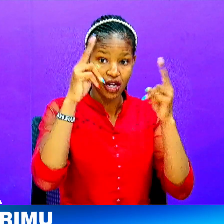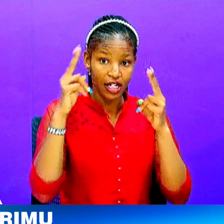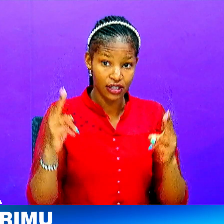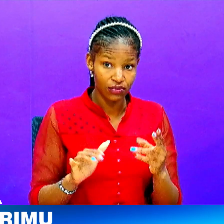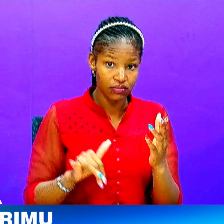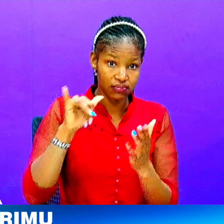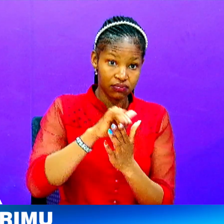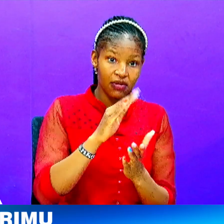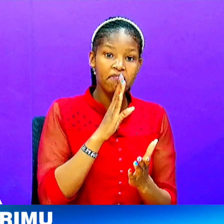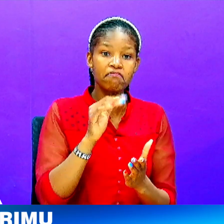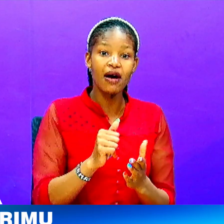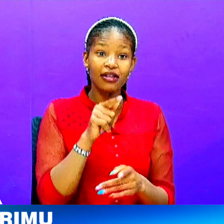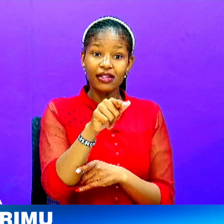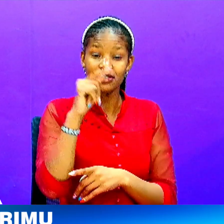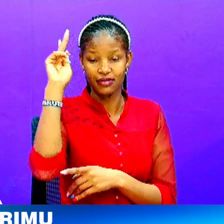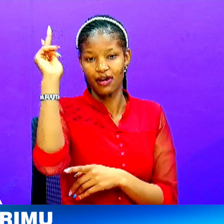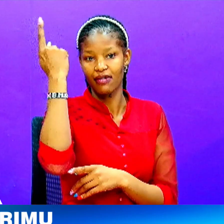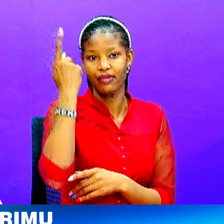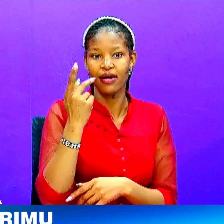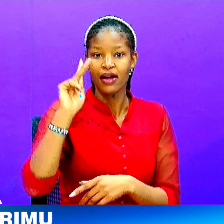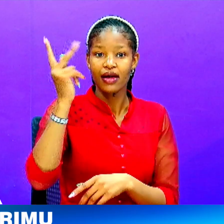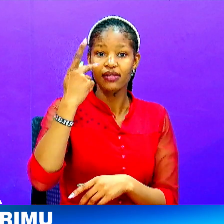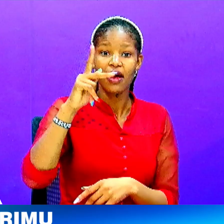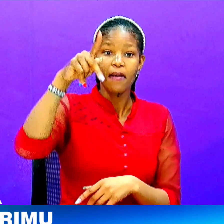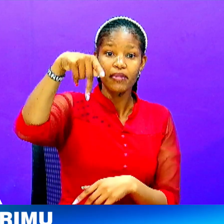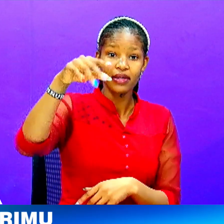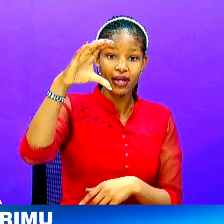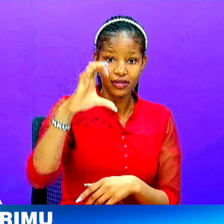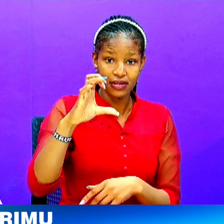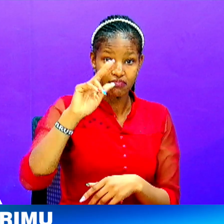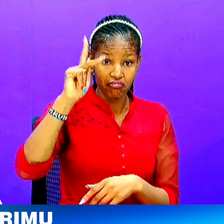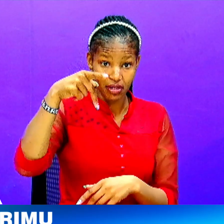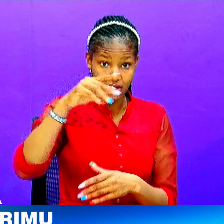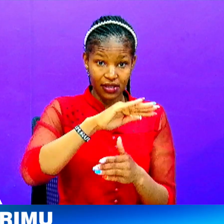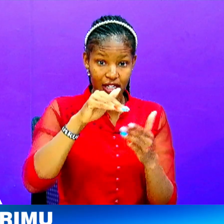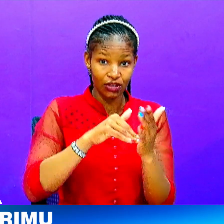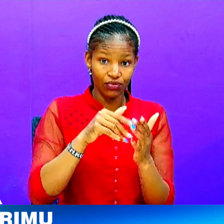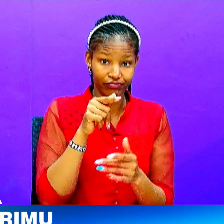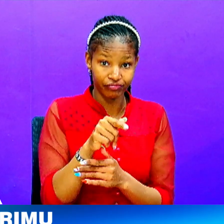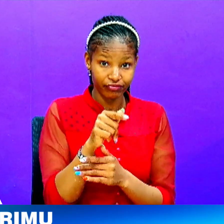International Airport by Kenya's Prime Cabinet Secretary and Foreign Affairs C.S. Musalia